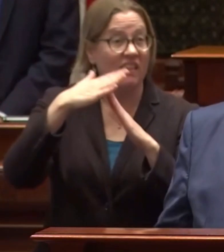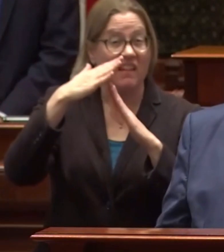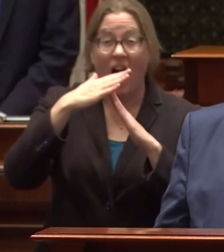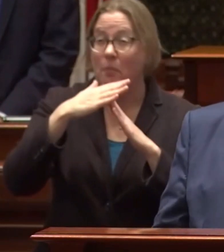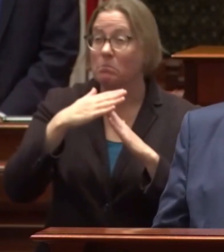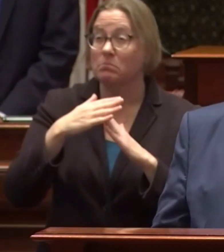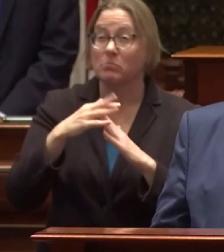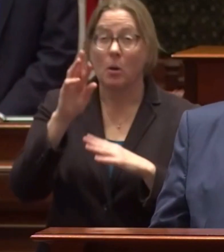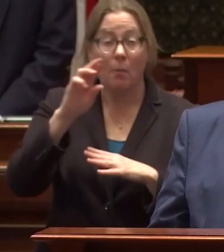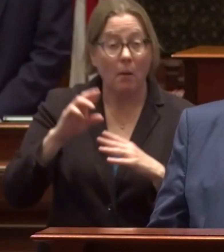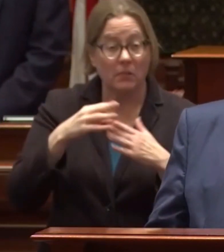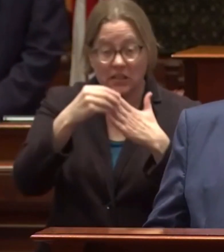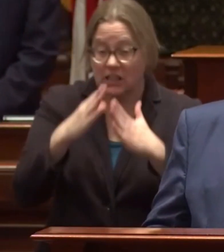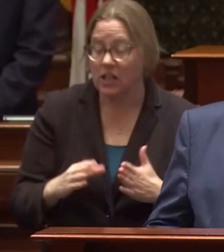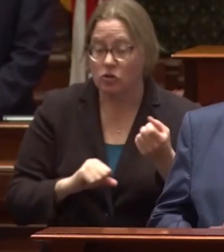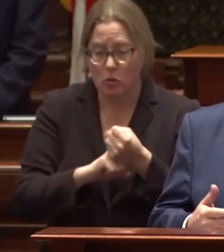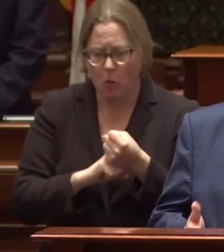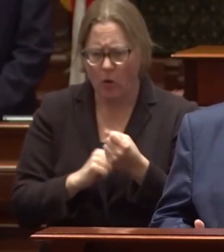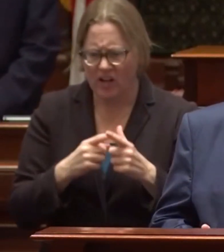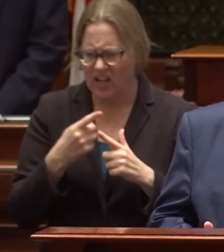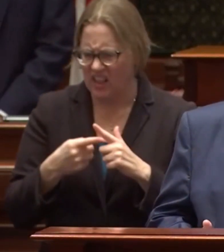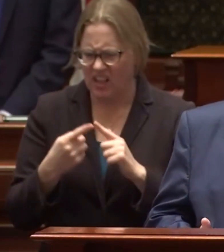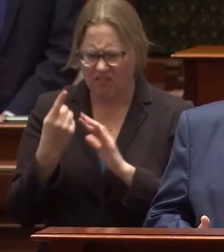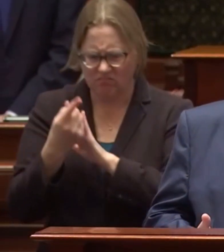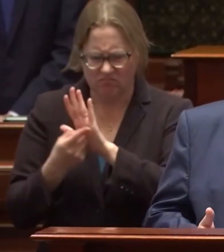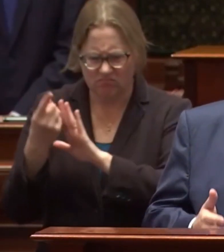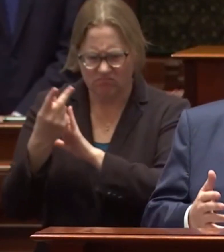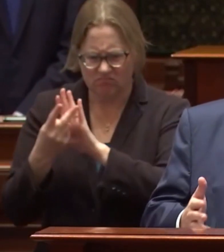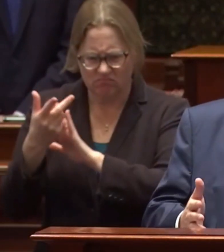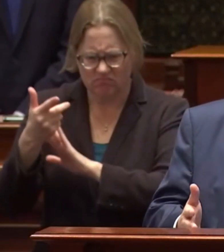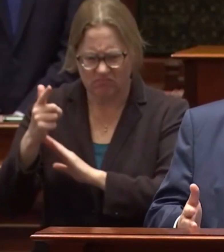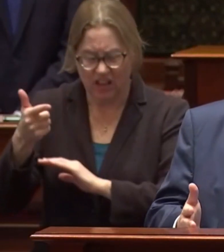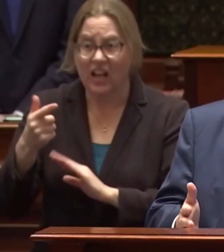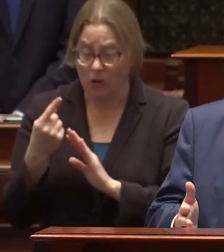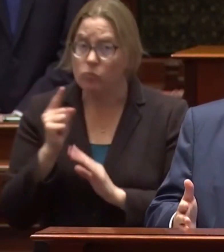leadership in the Senate. And then within hours,